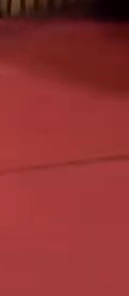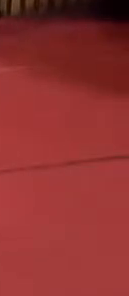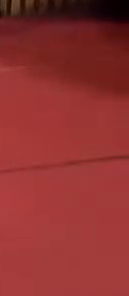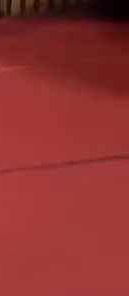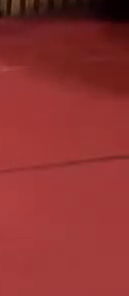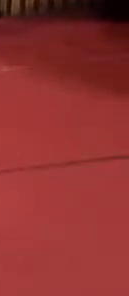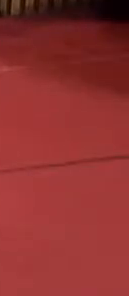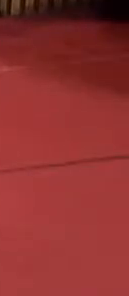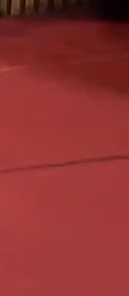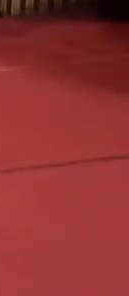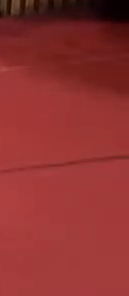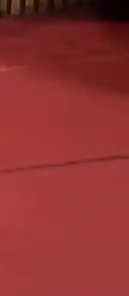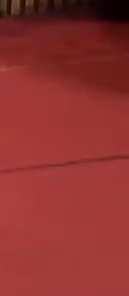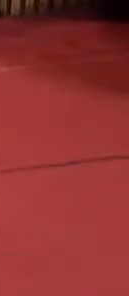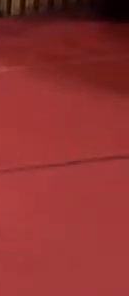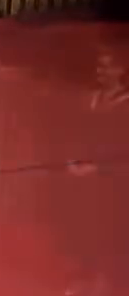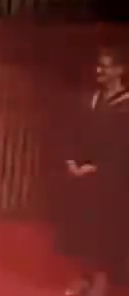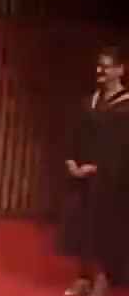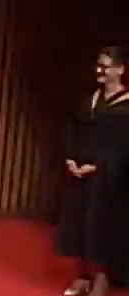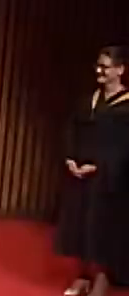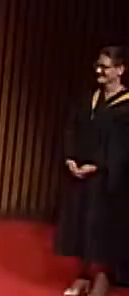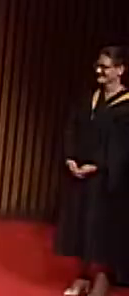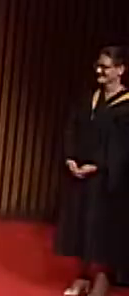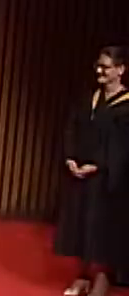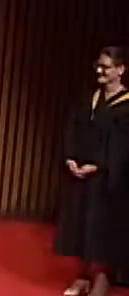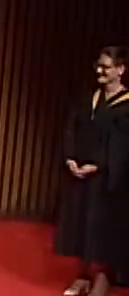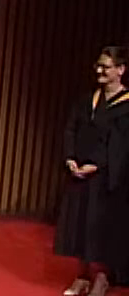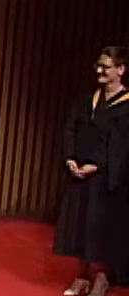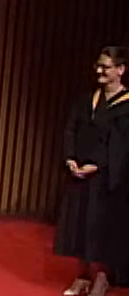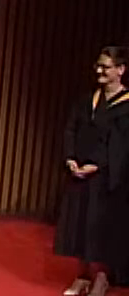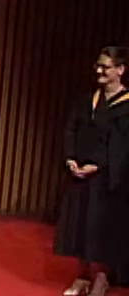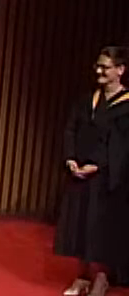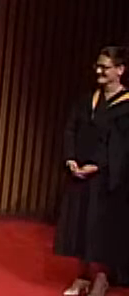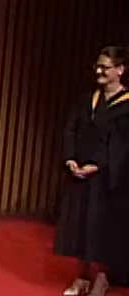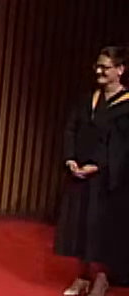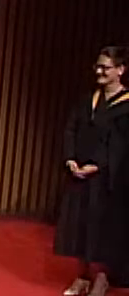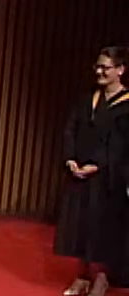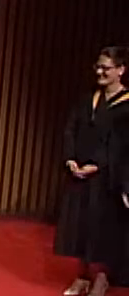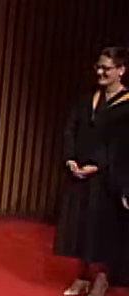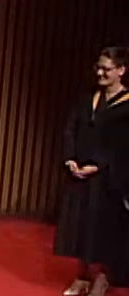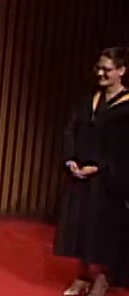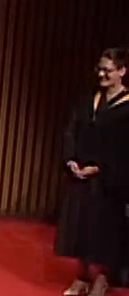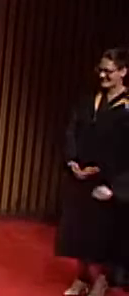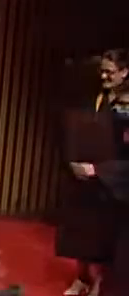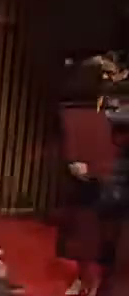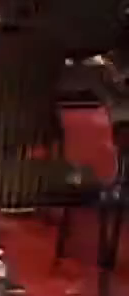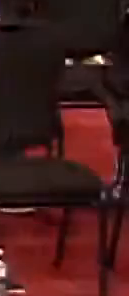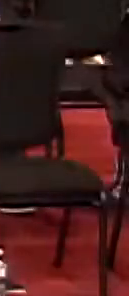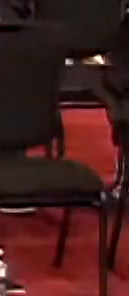Broadcasting, television and communications media, Paul Agresta.